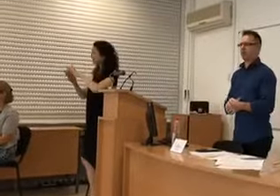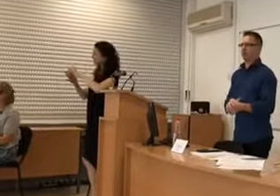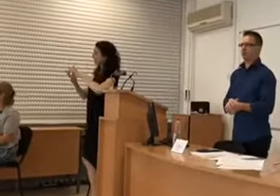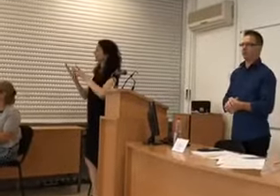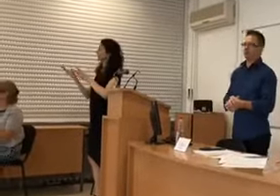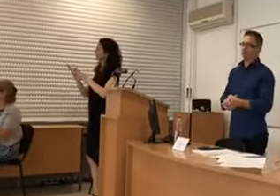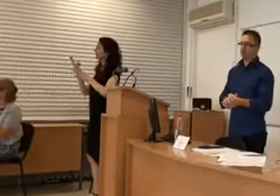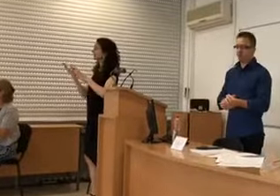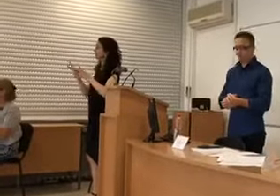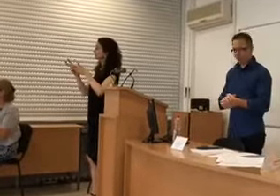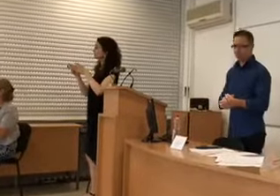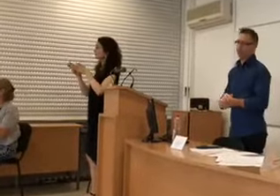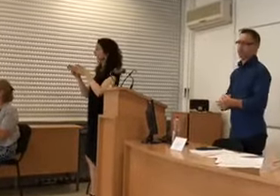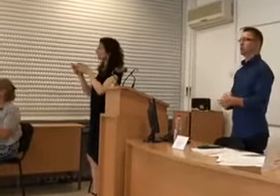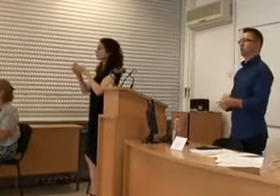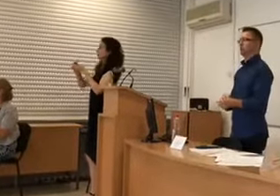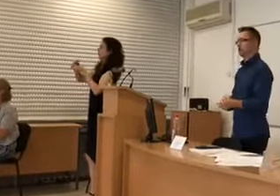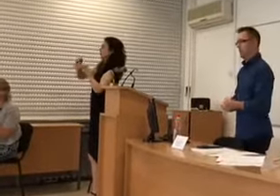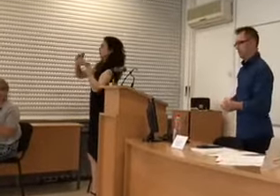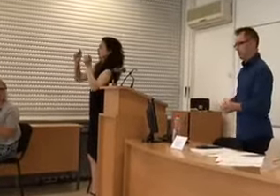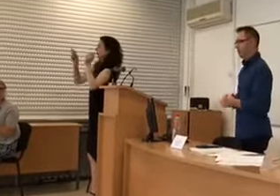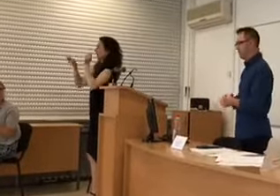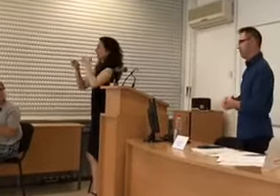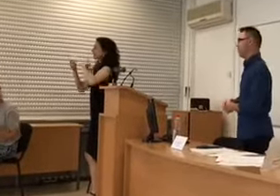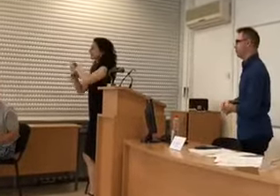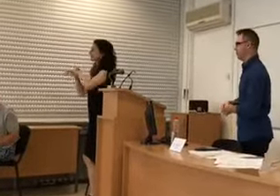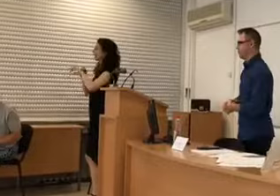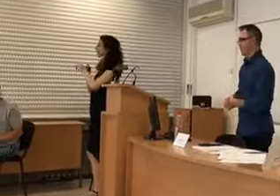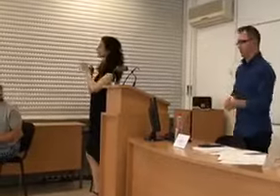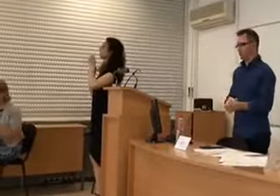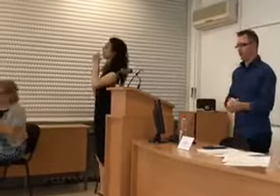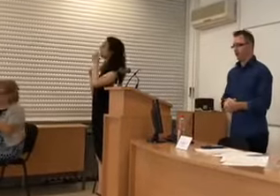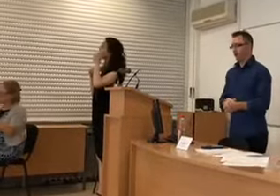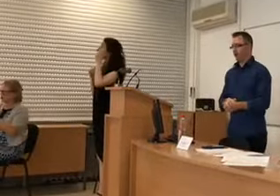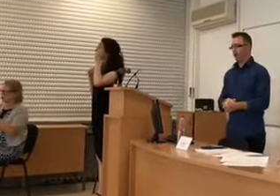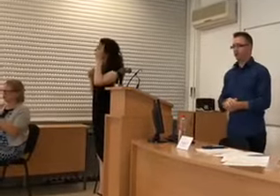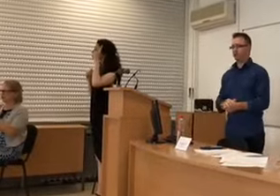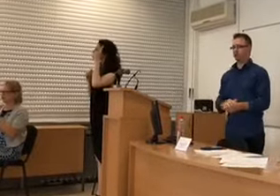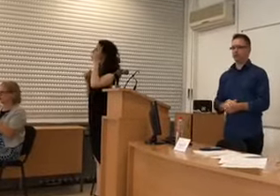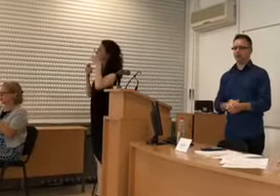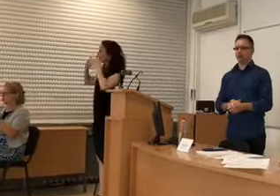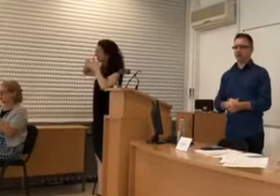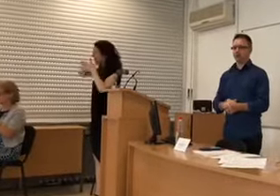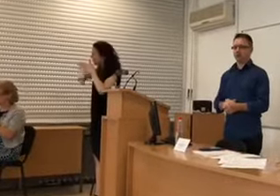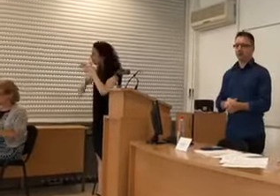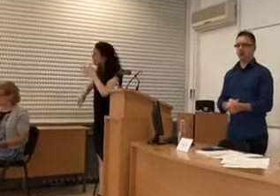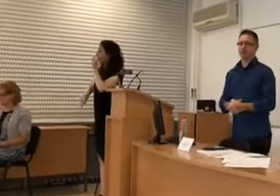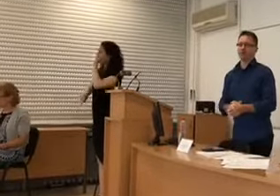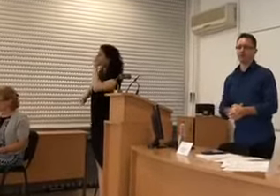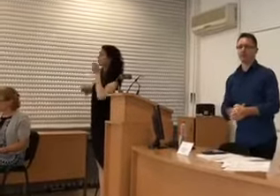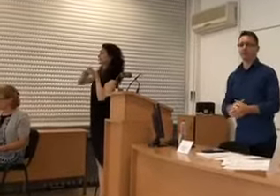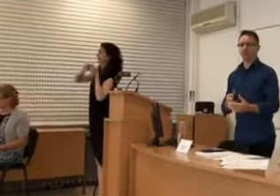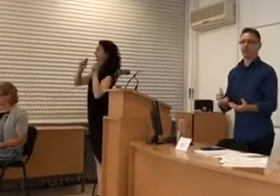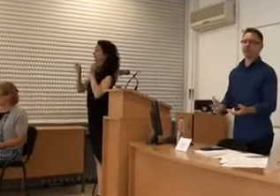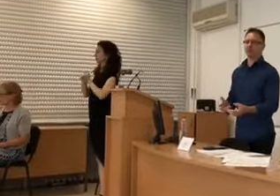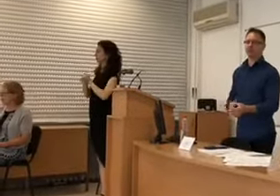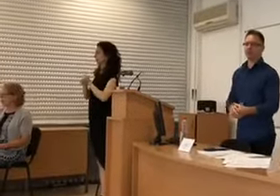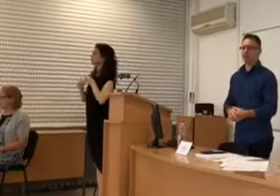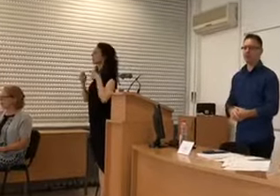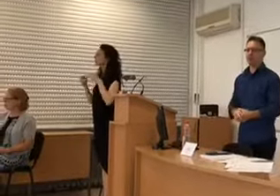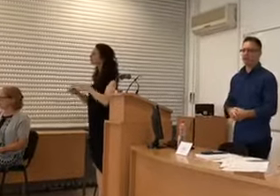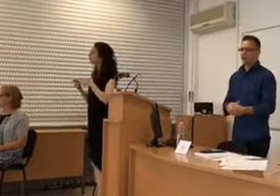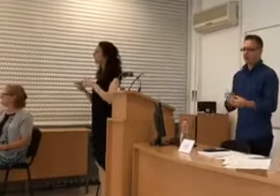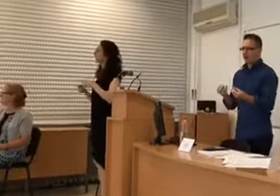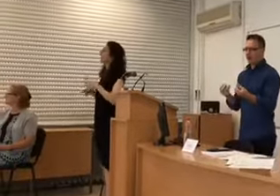changed, brought a cultural change, deep cultural change. It is object of semiotic